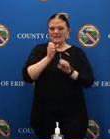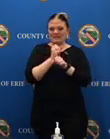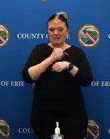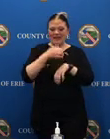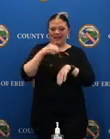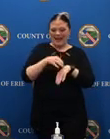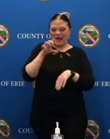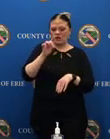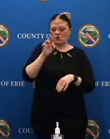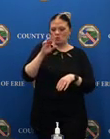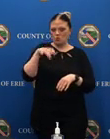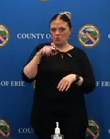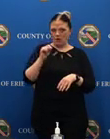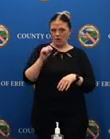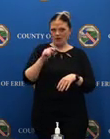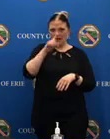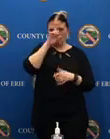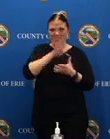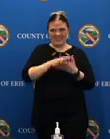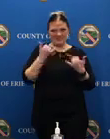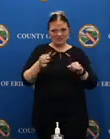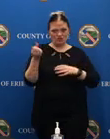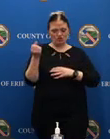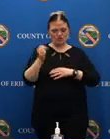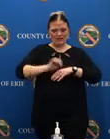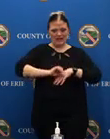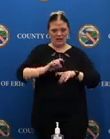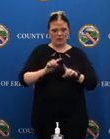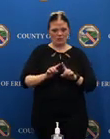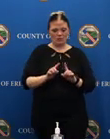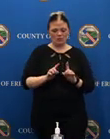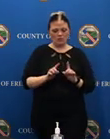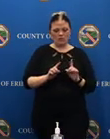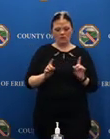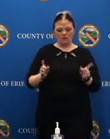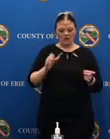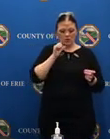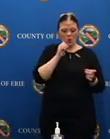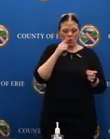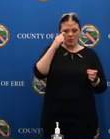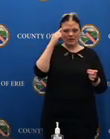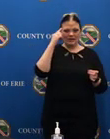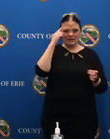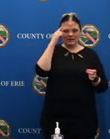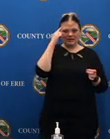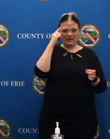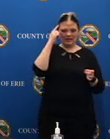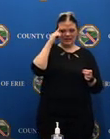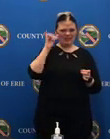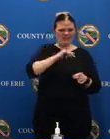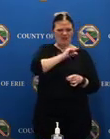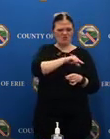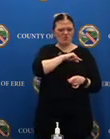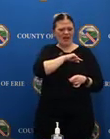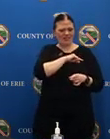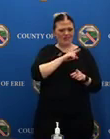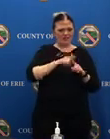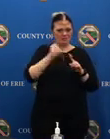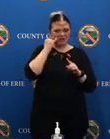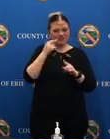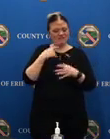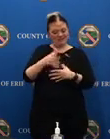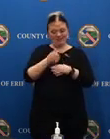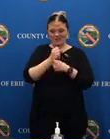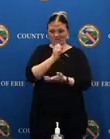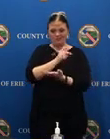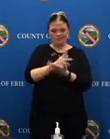plant. I believe the plant is still shut down. I do not think that would qualify, but if they get an exemption from